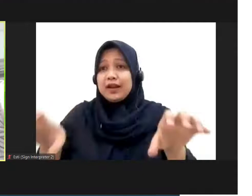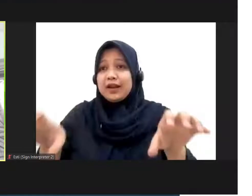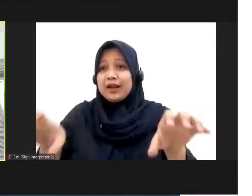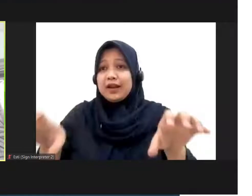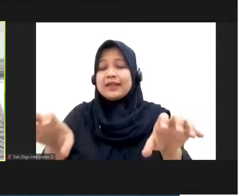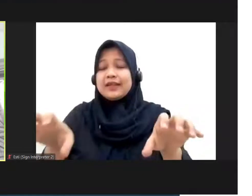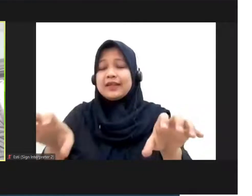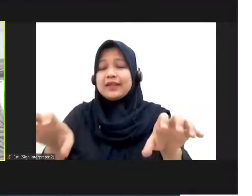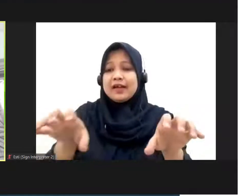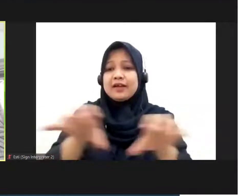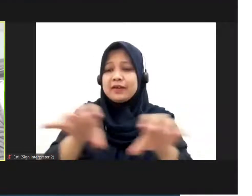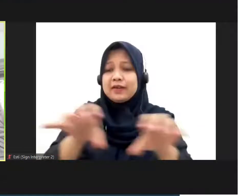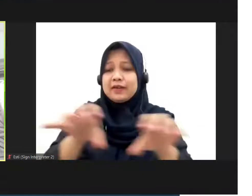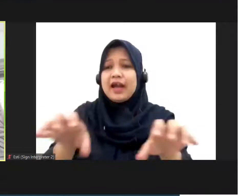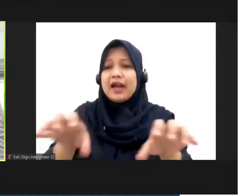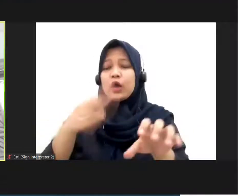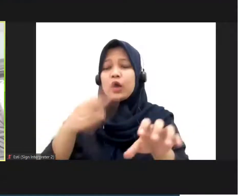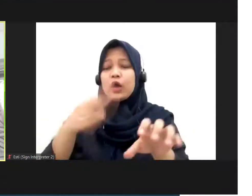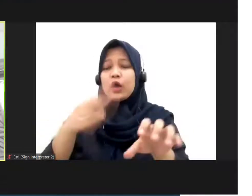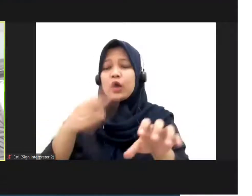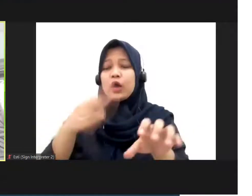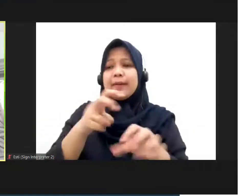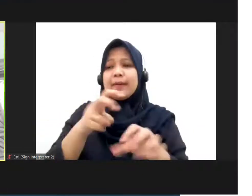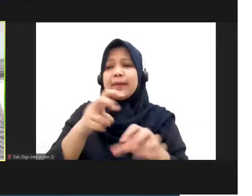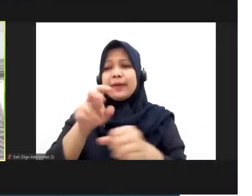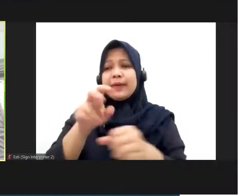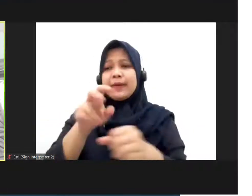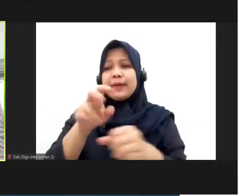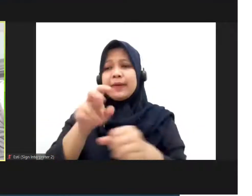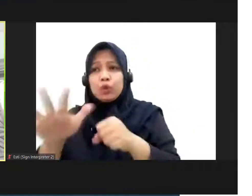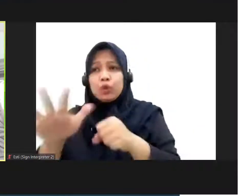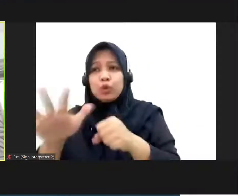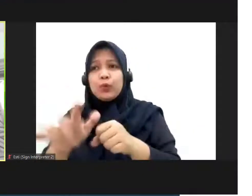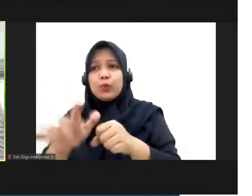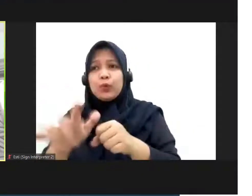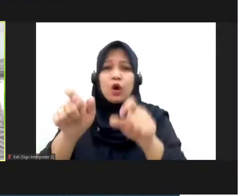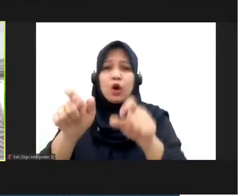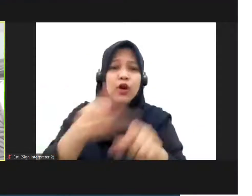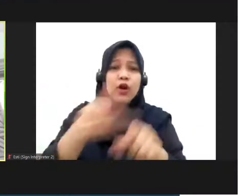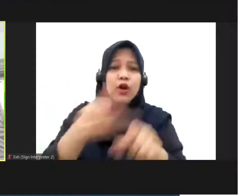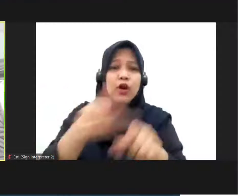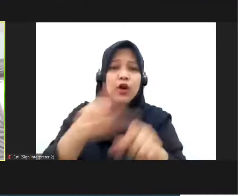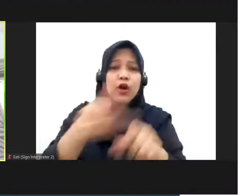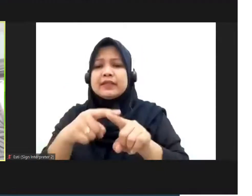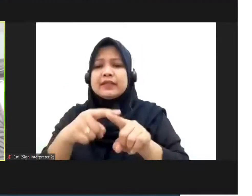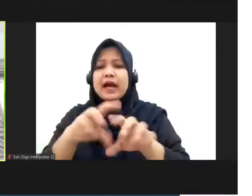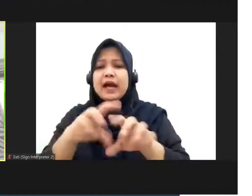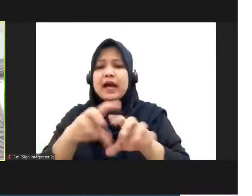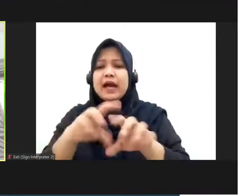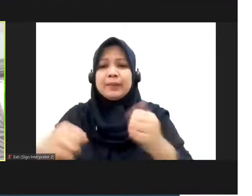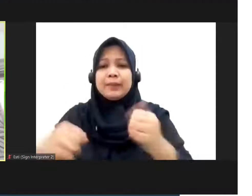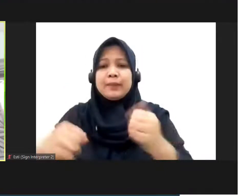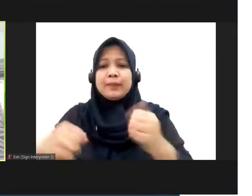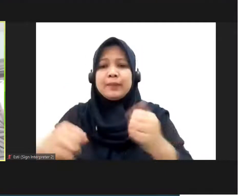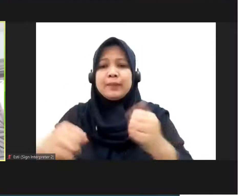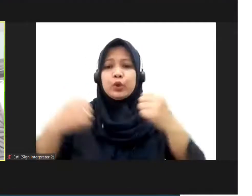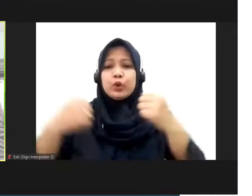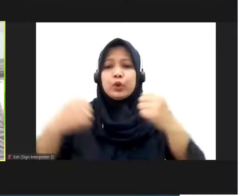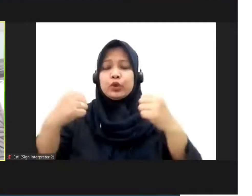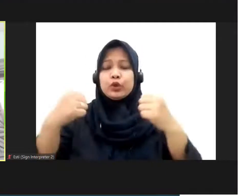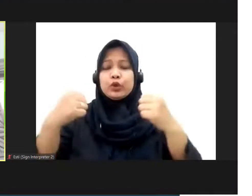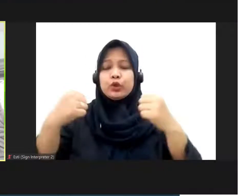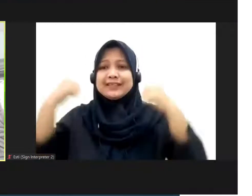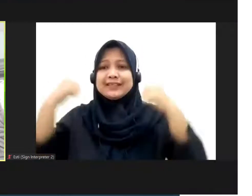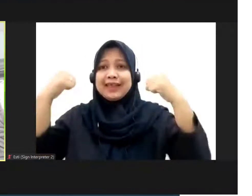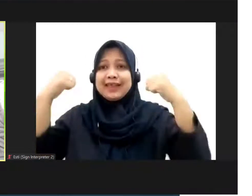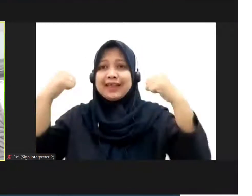enough equipment to provide support, both in terms of flood safety gear, PPE, and other equipment. We have also seen